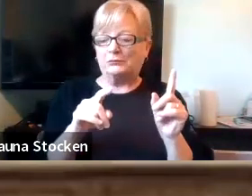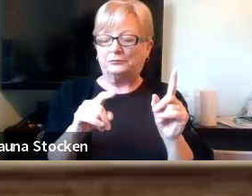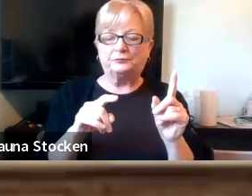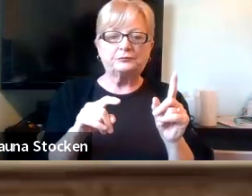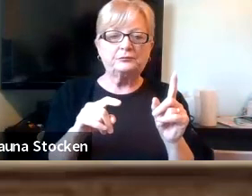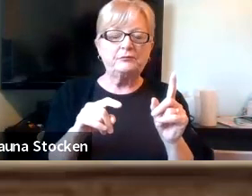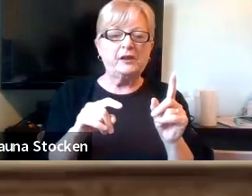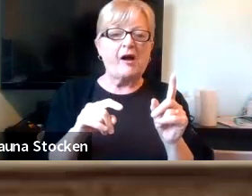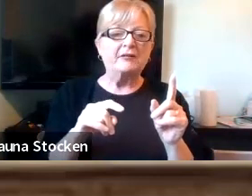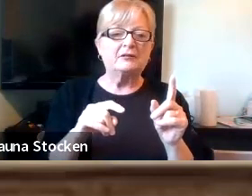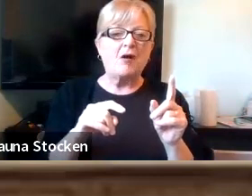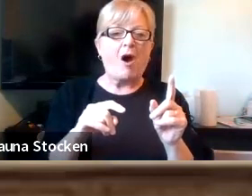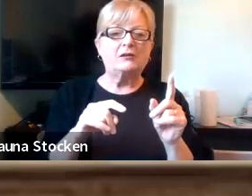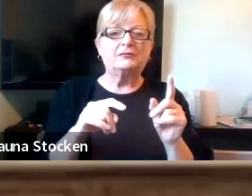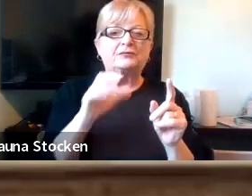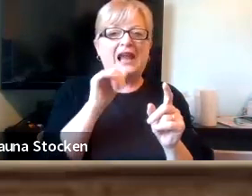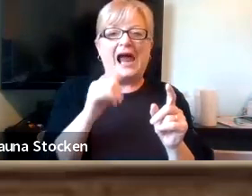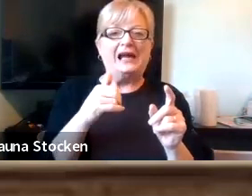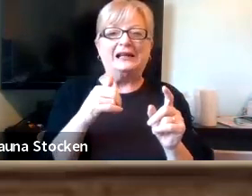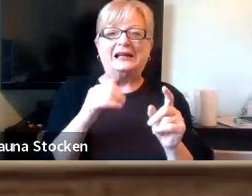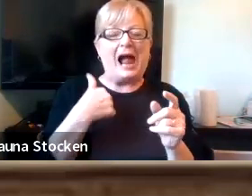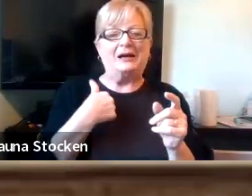didn't do it